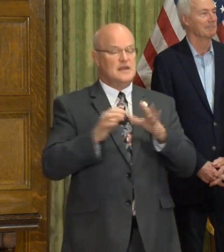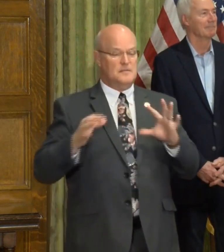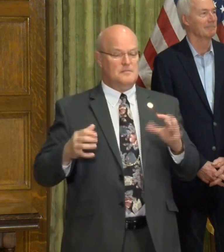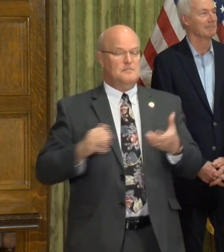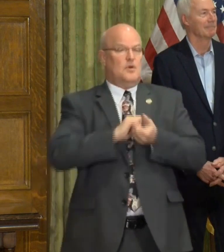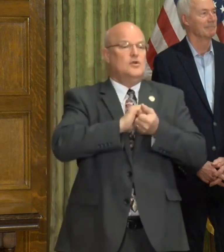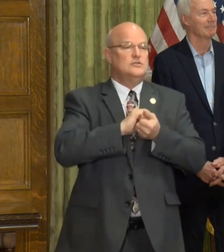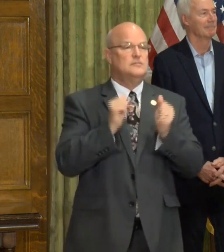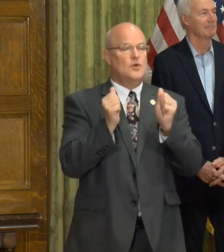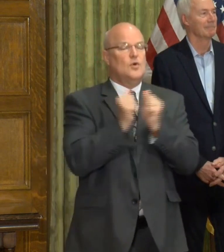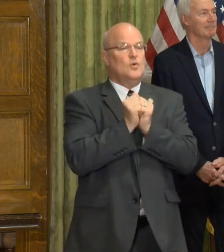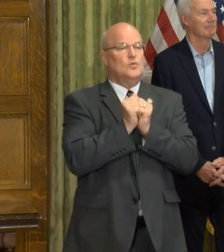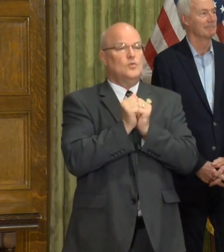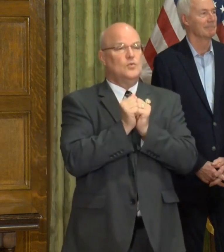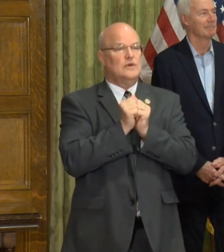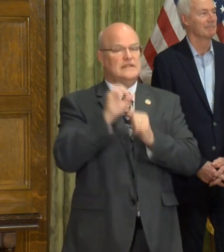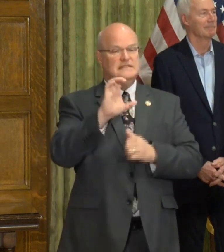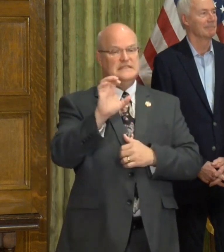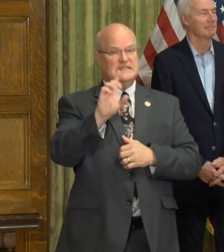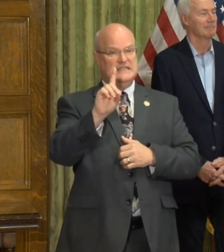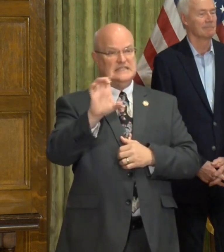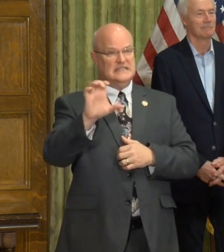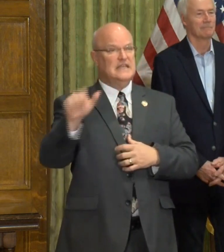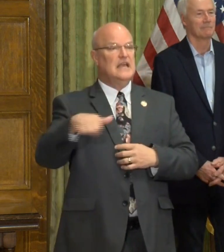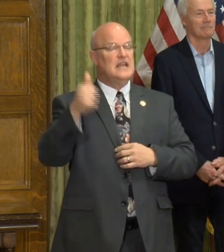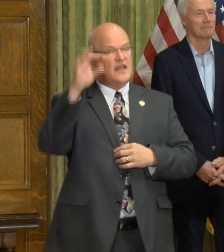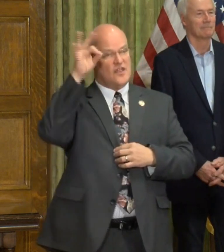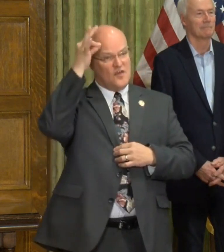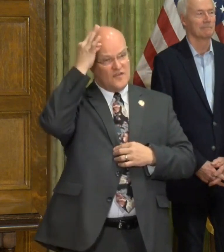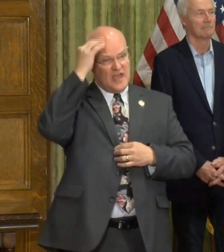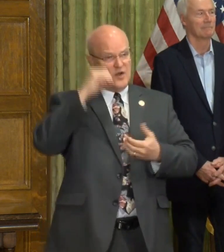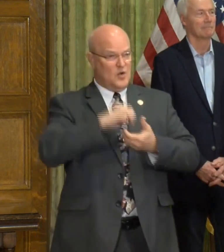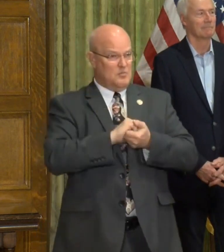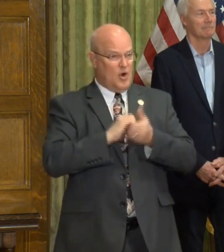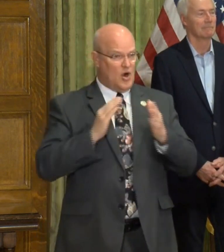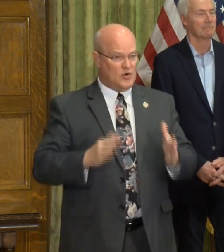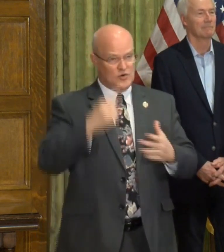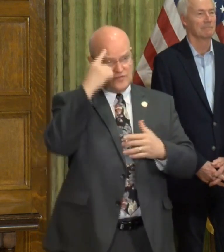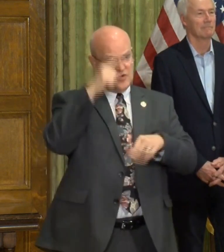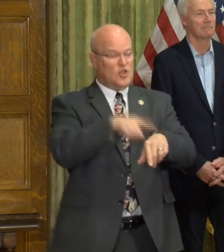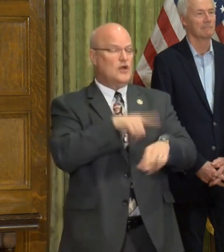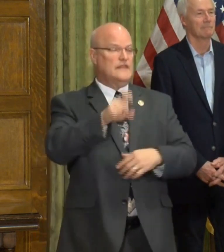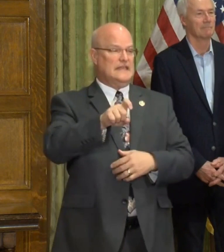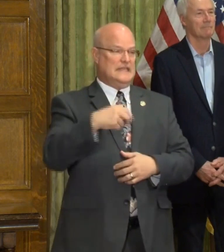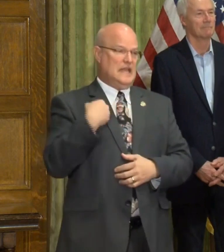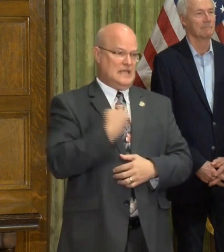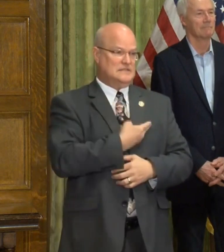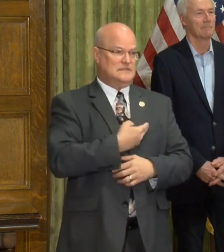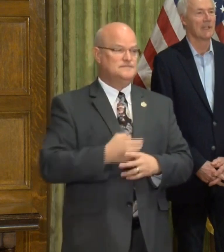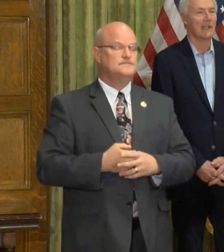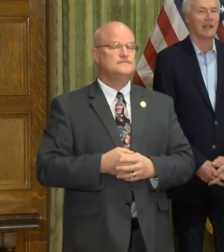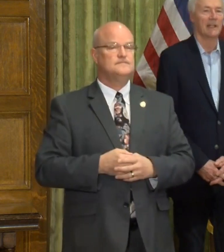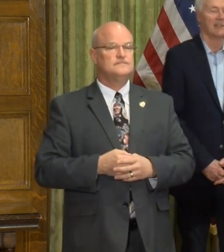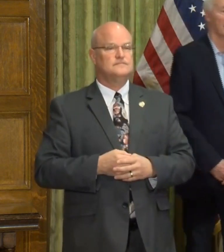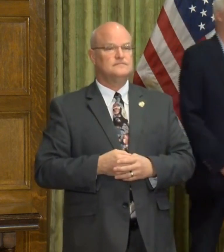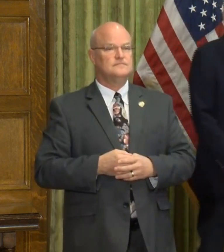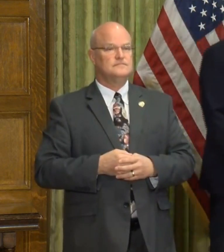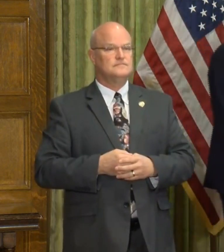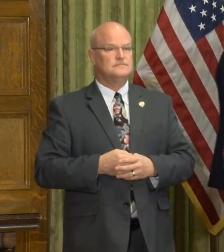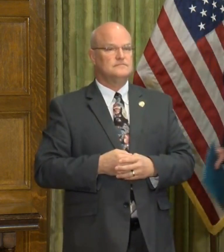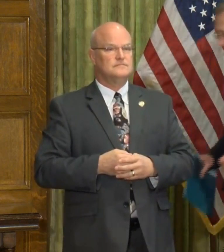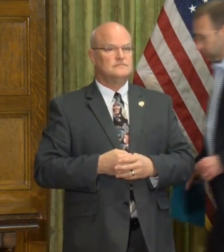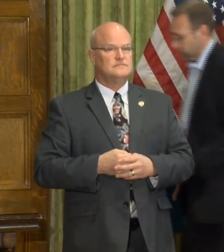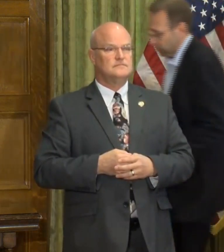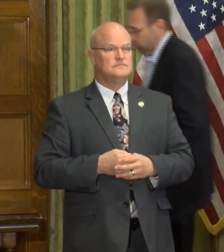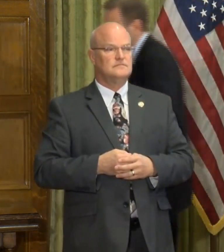do that in partnership with CDC and other federal partners for as long as they need us.